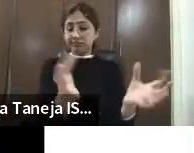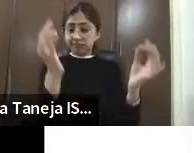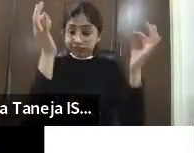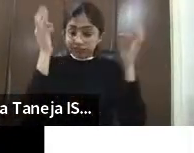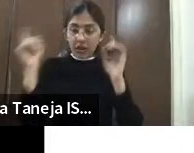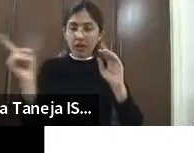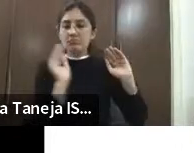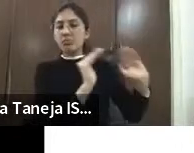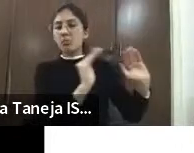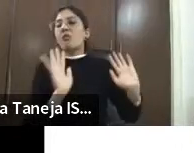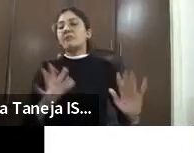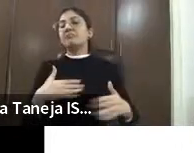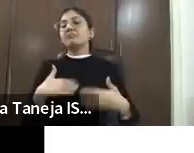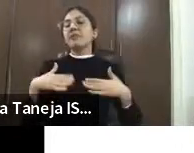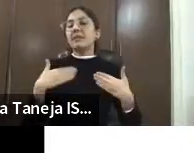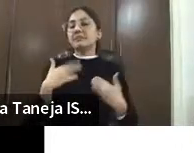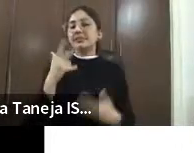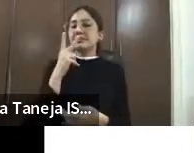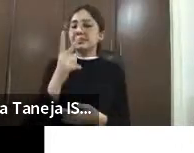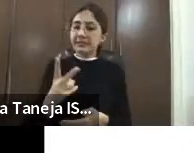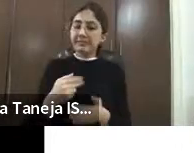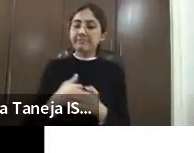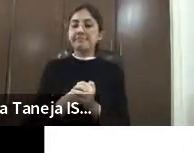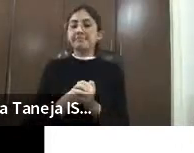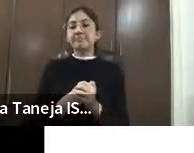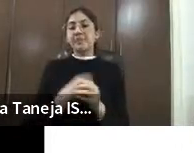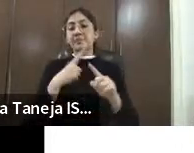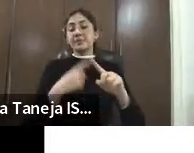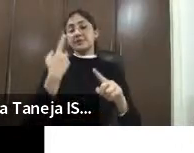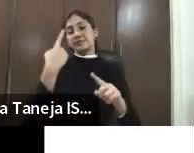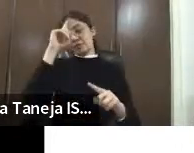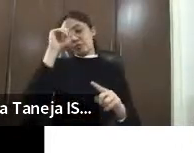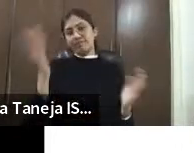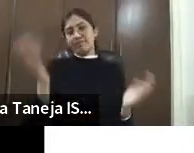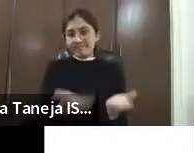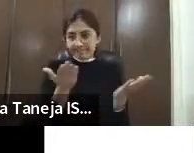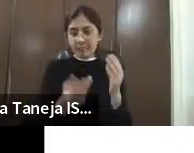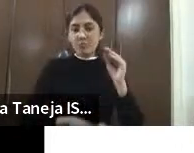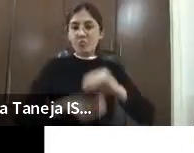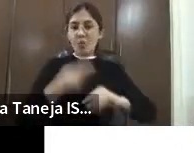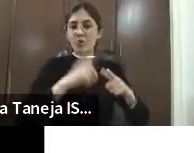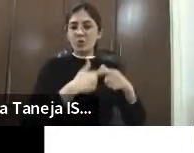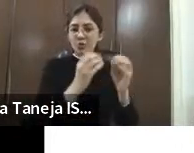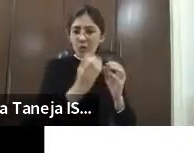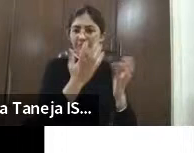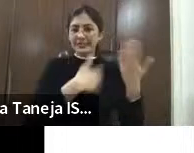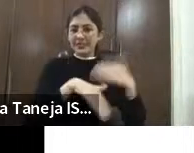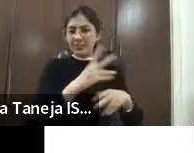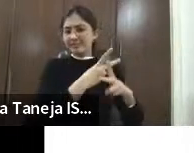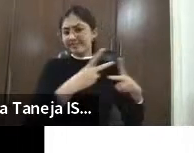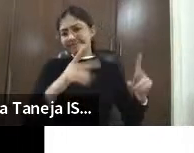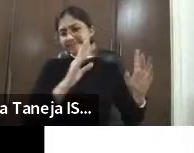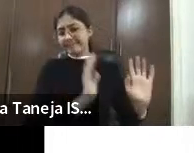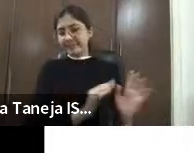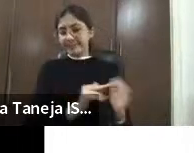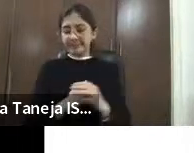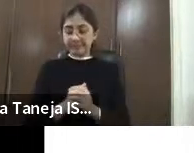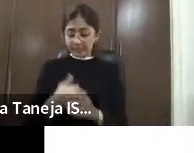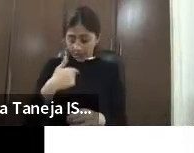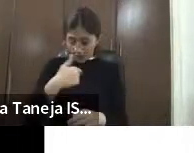in promoting employment for people with disabilities. I have experienced life as a